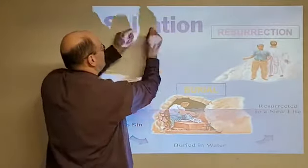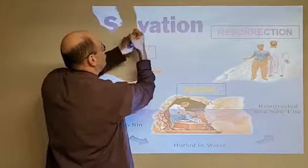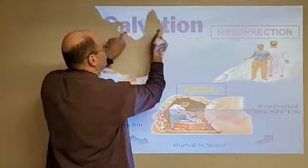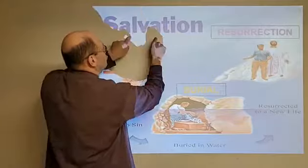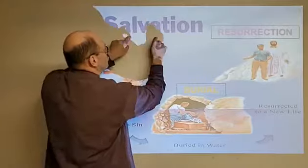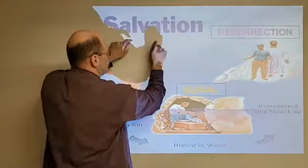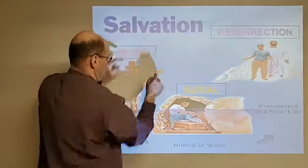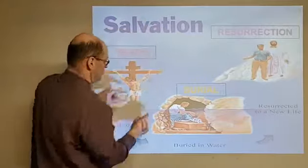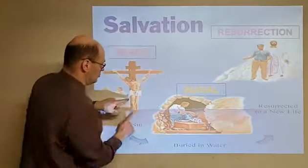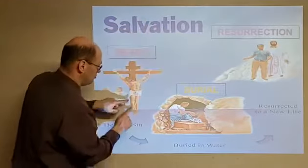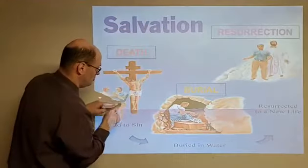salvation